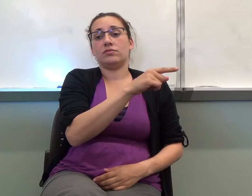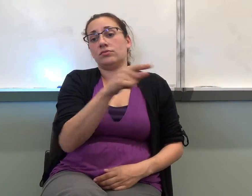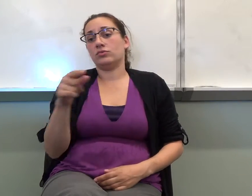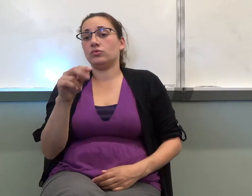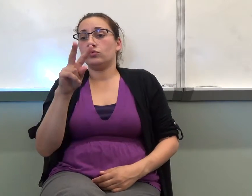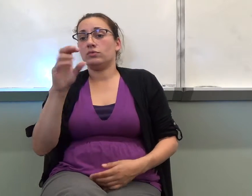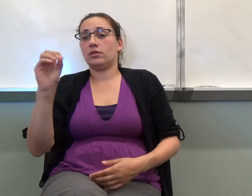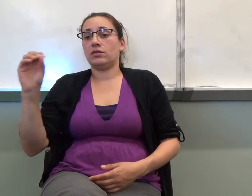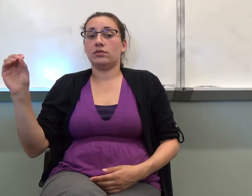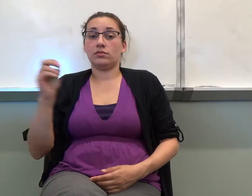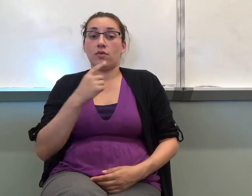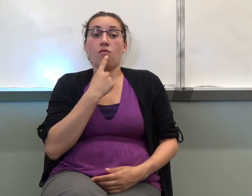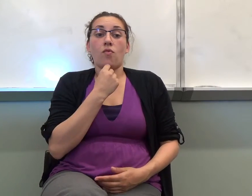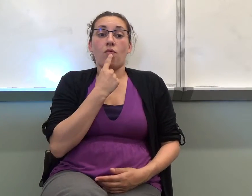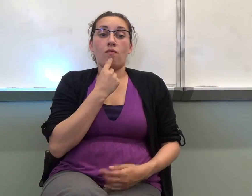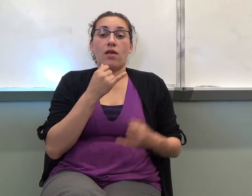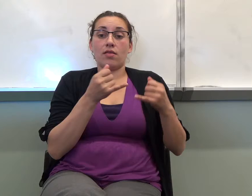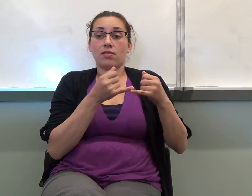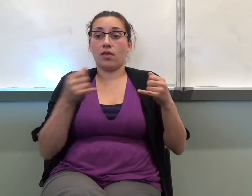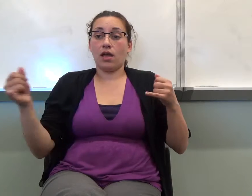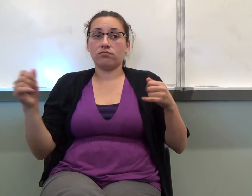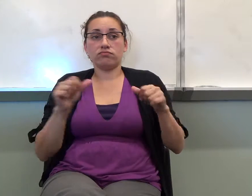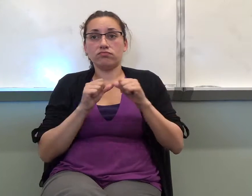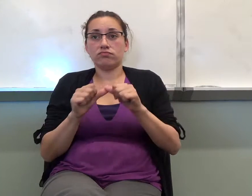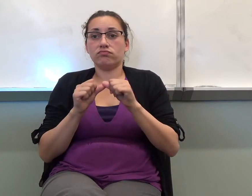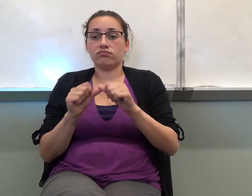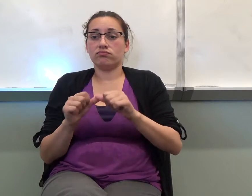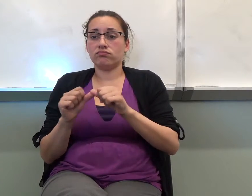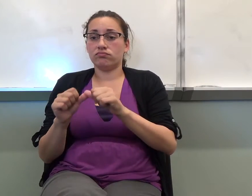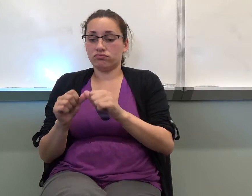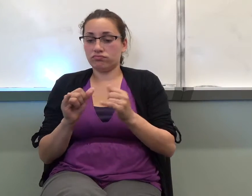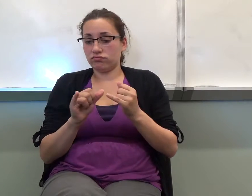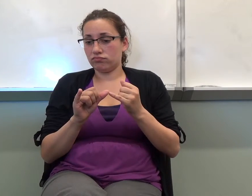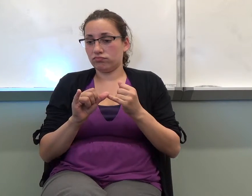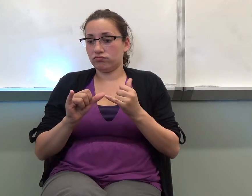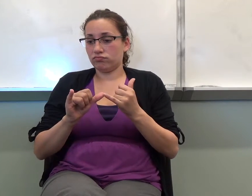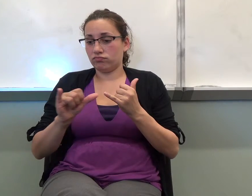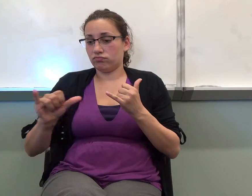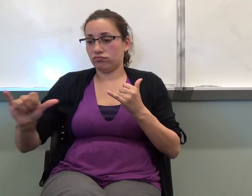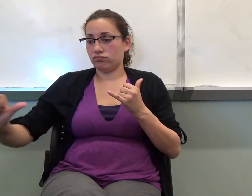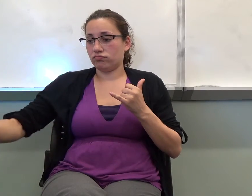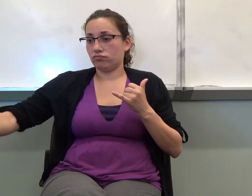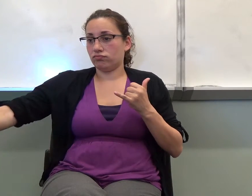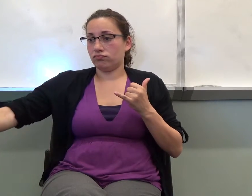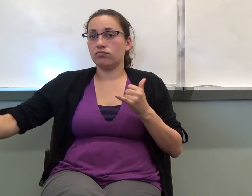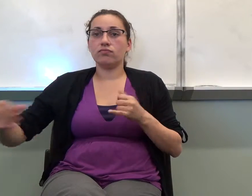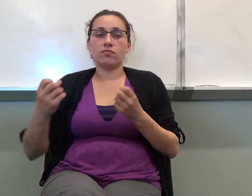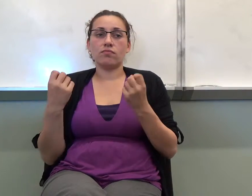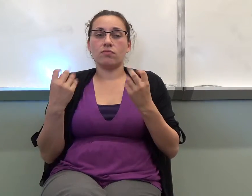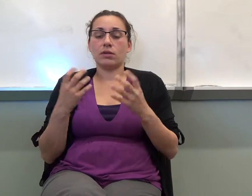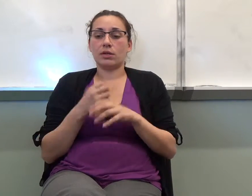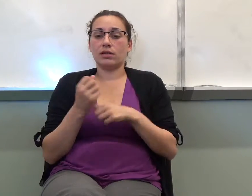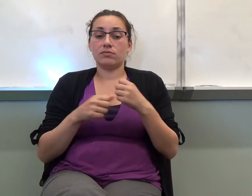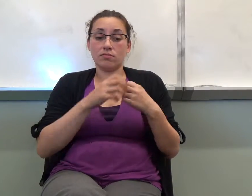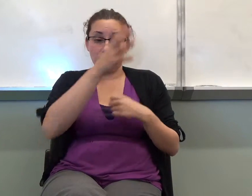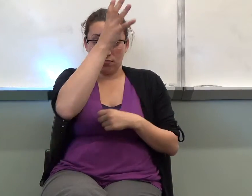line, is fairly constant for 80 years. Men's is not.